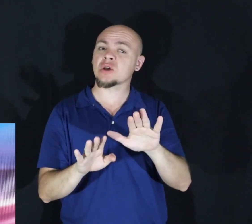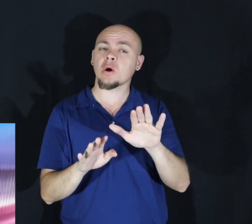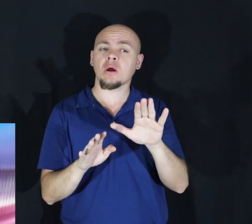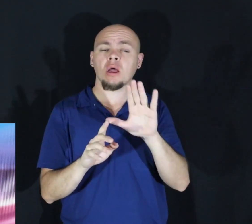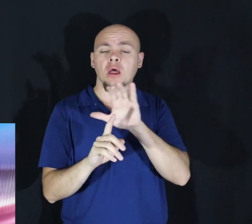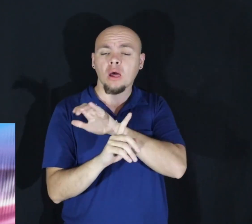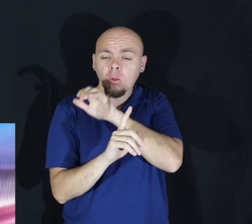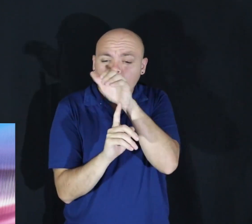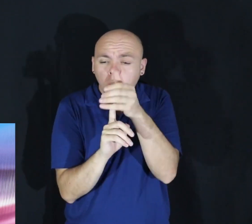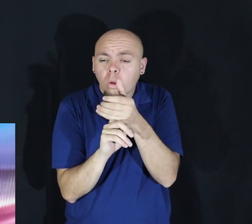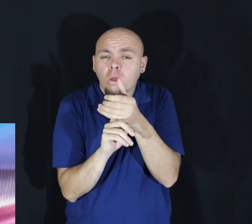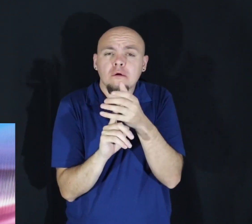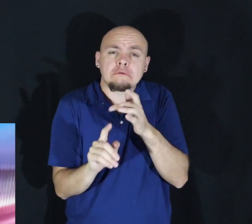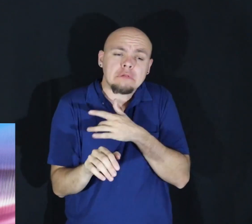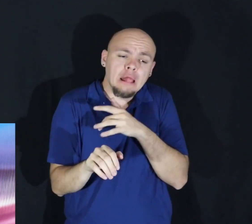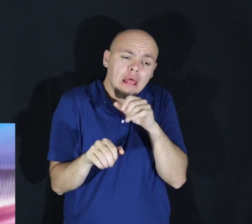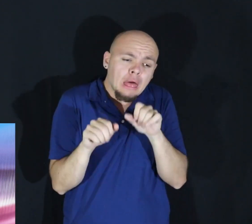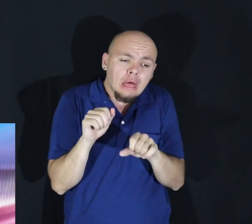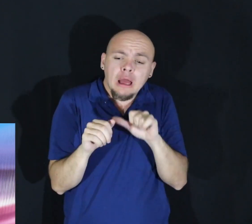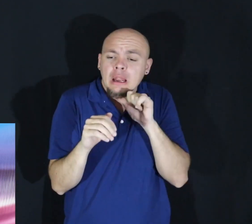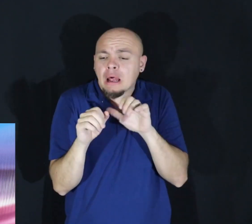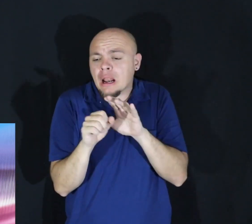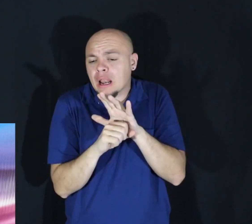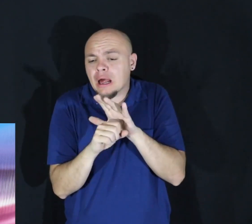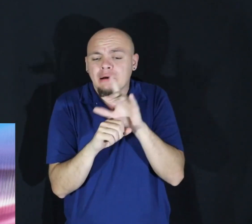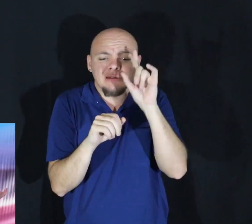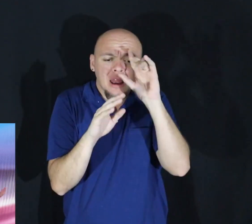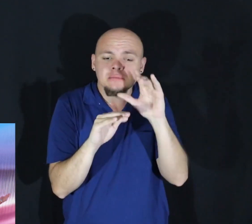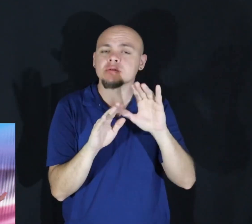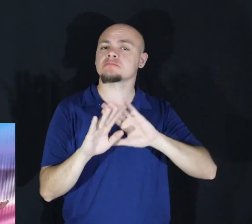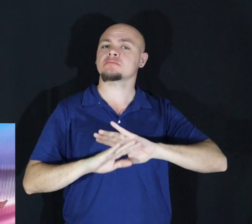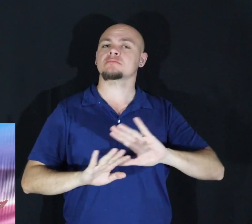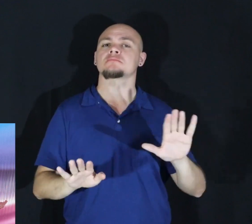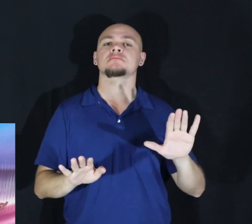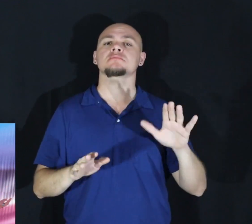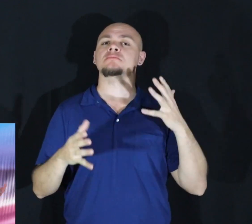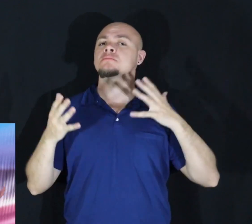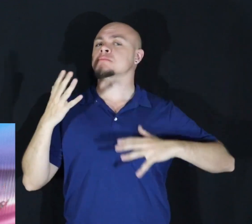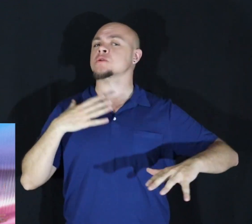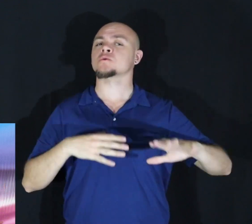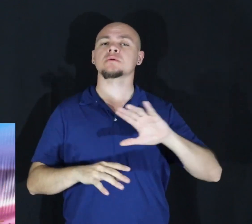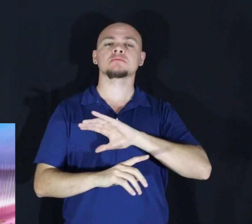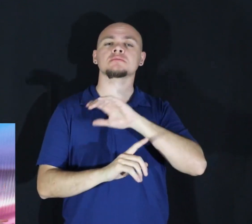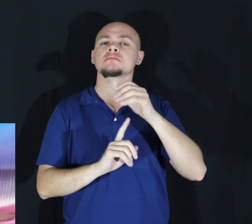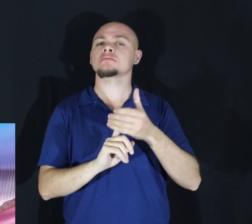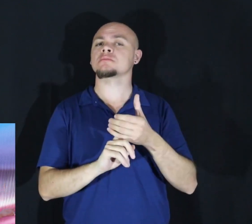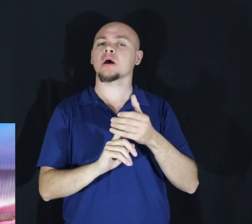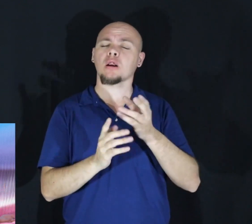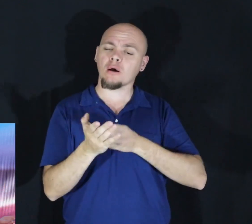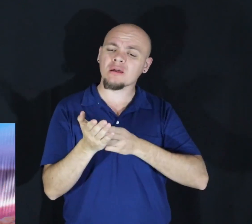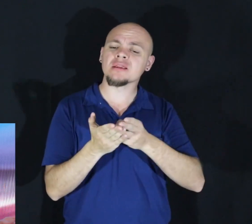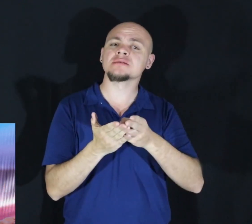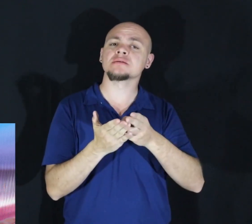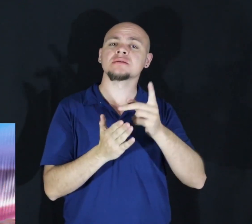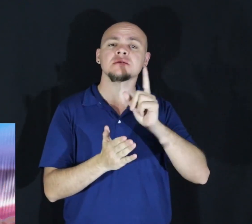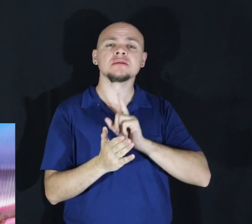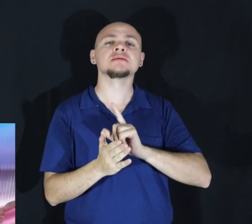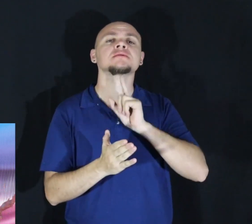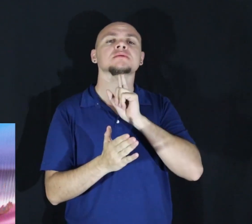cloaked in inadequacy and expectations, drape yourself in authenticity and